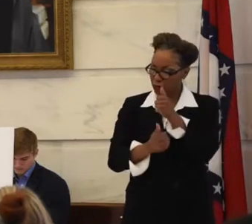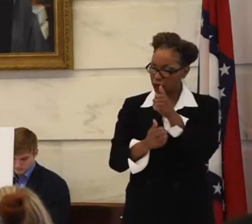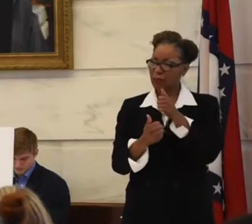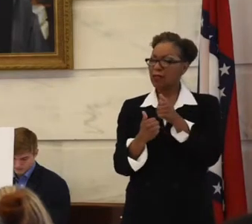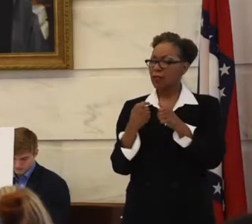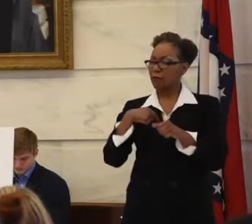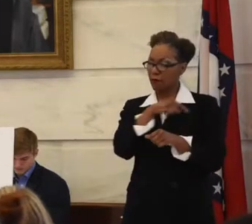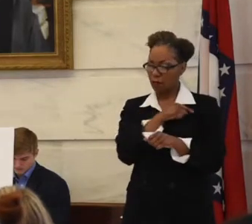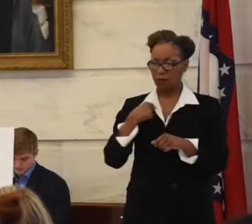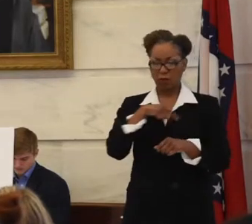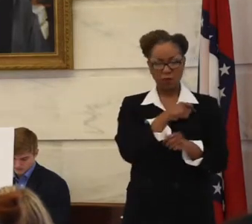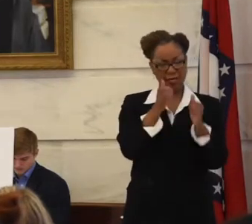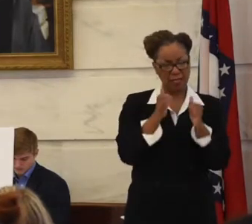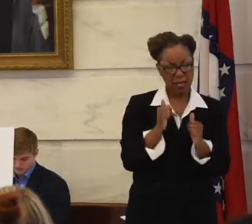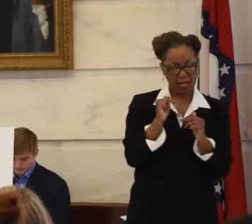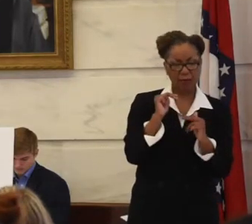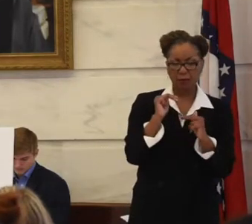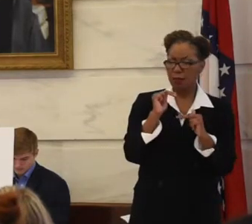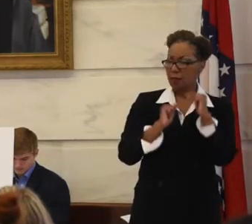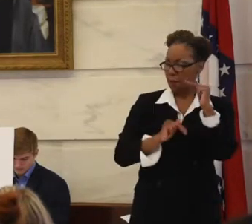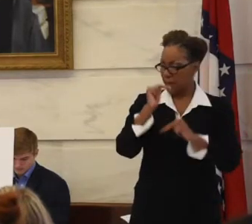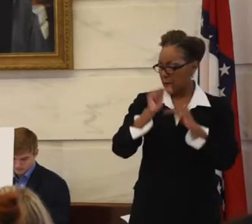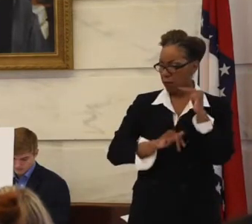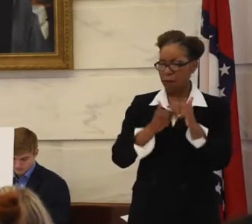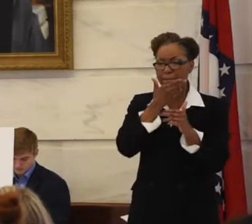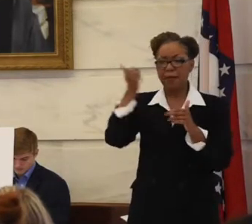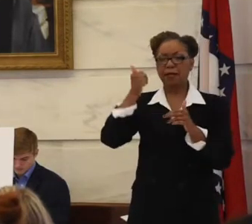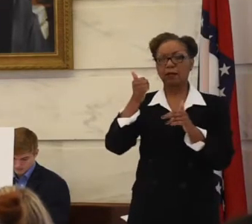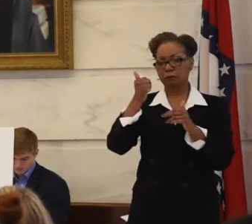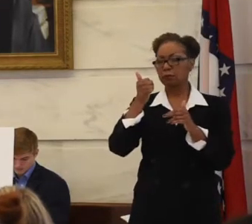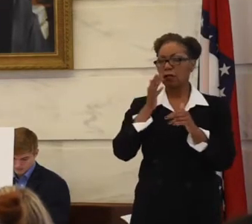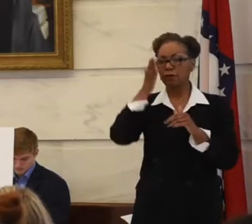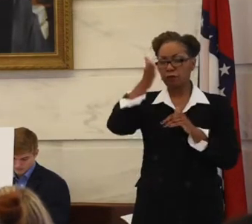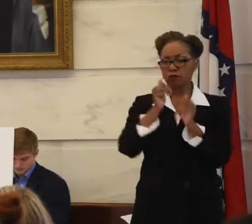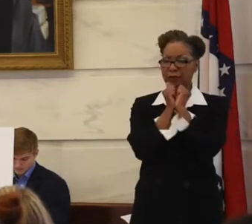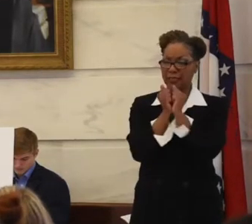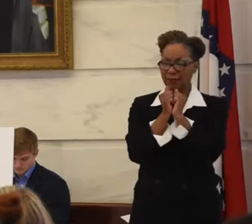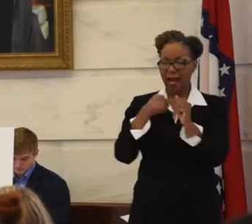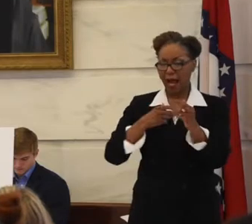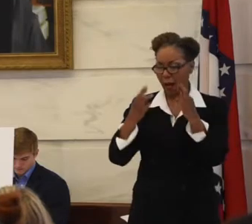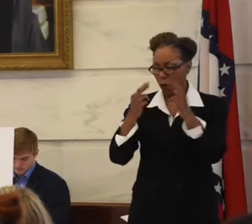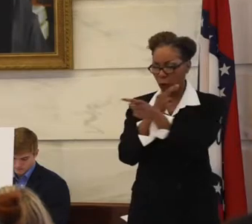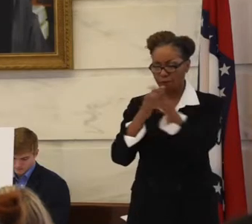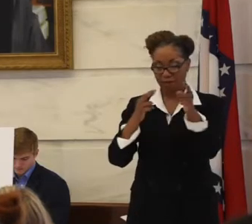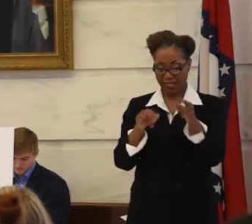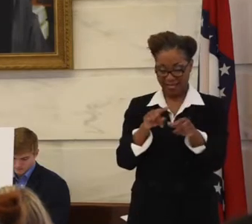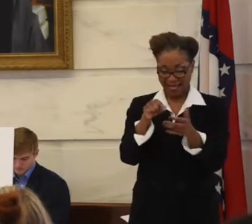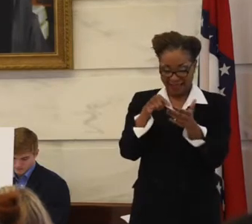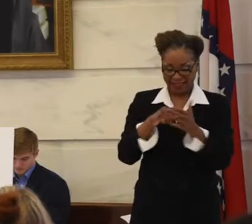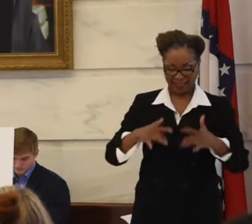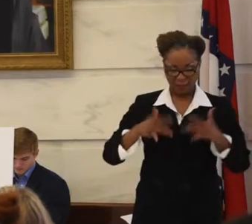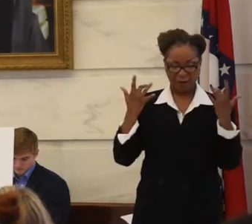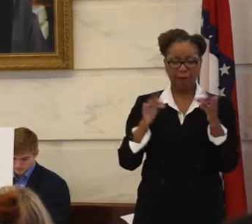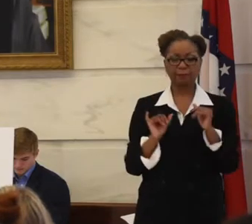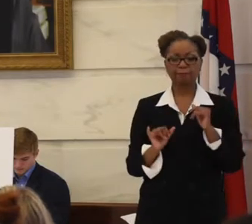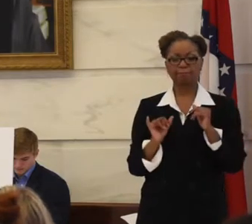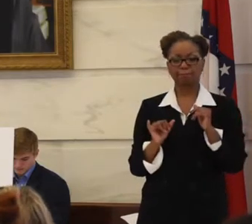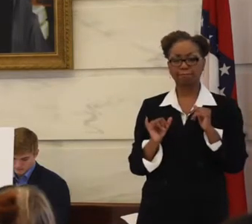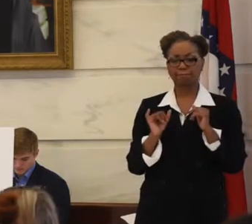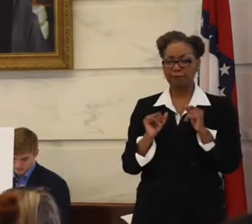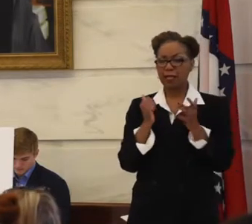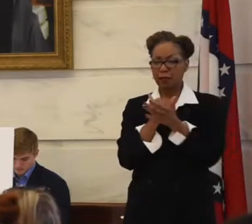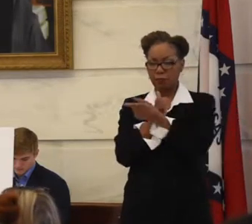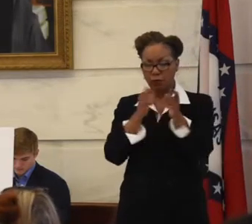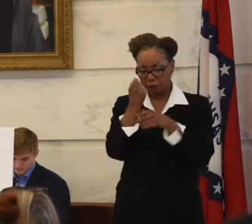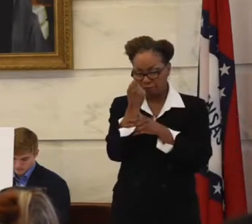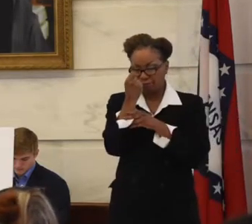of us, we can build a brighter future together. I hope your events shine a new light on the cause of